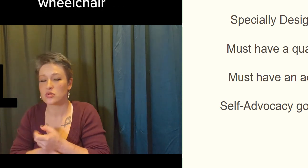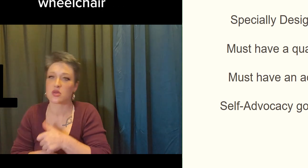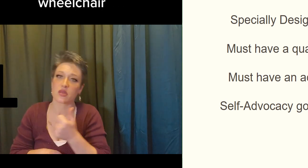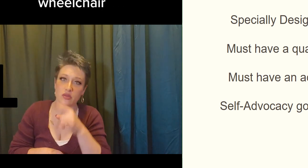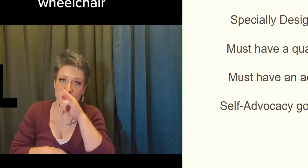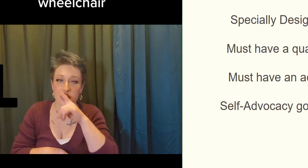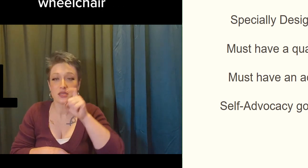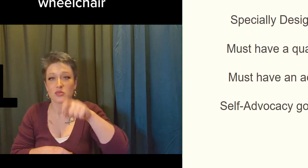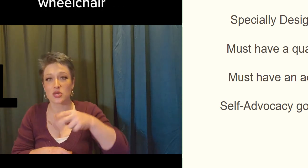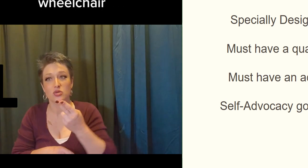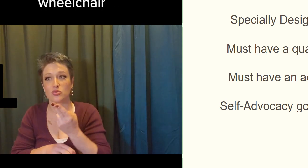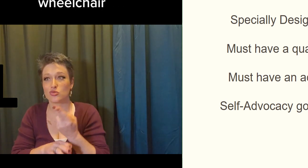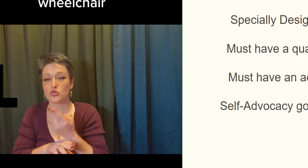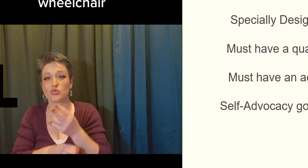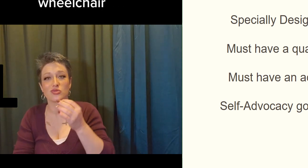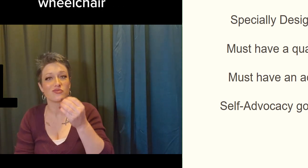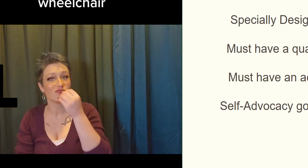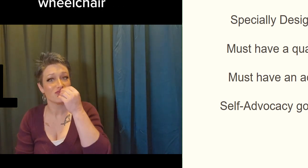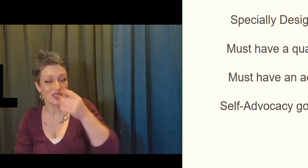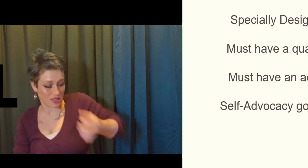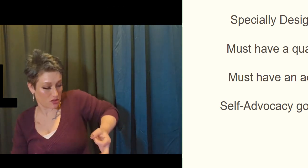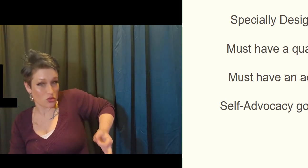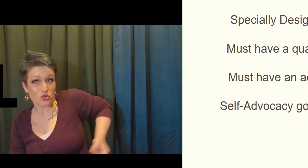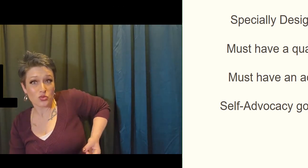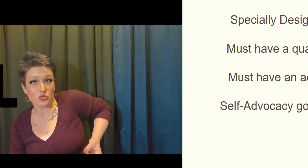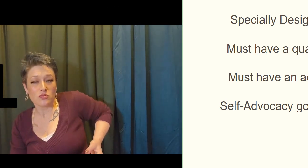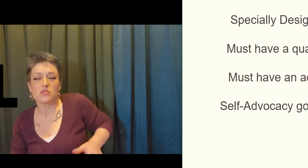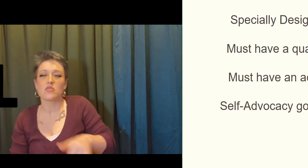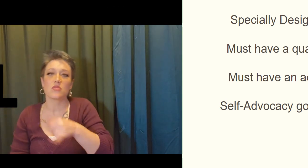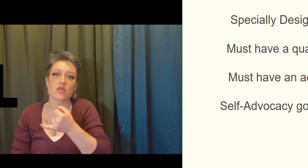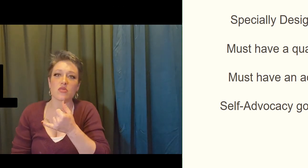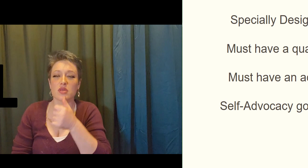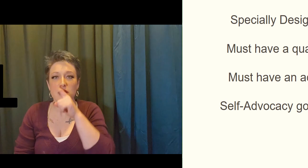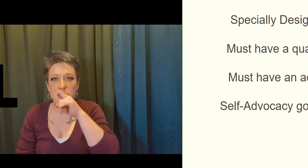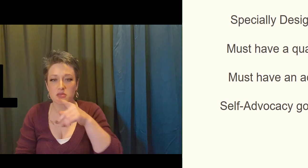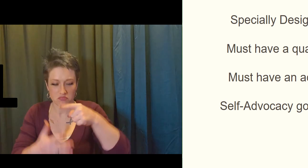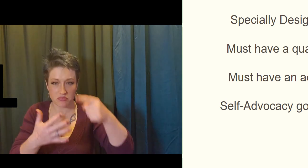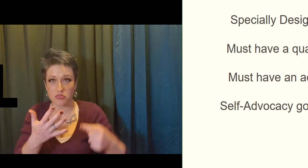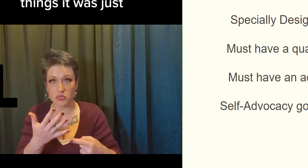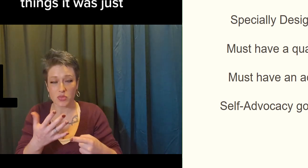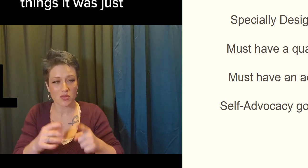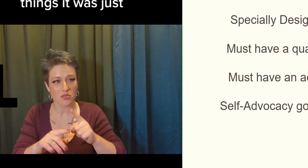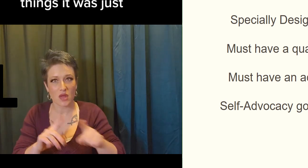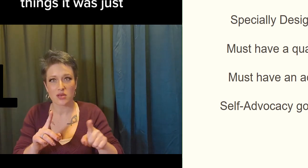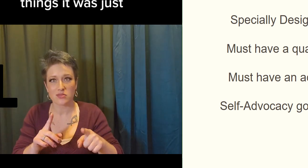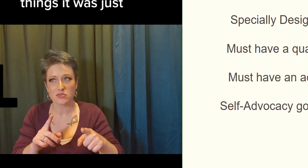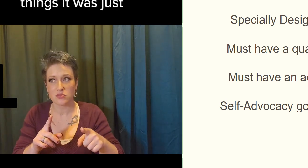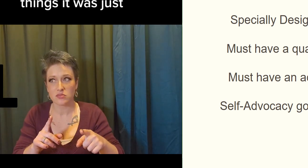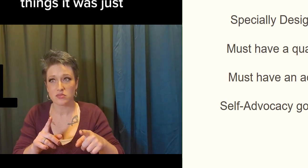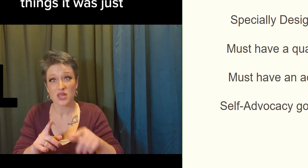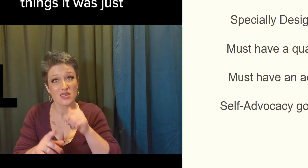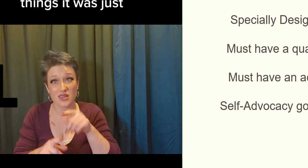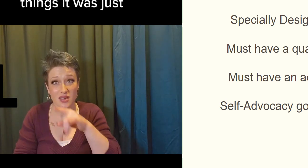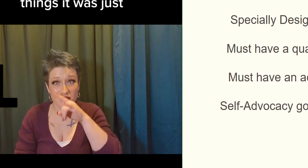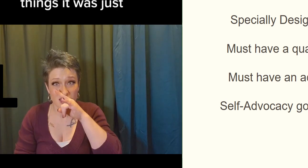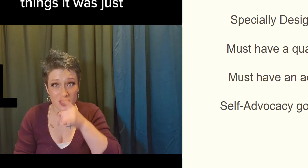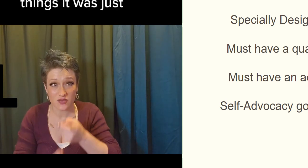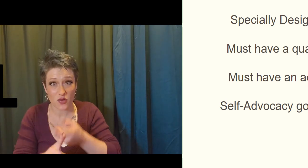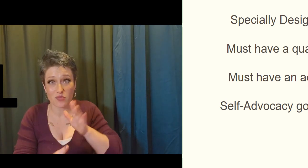like kids who have a wheelchair, kids who use feeding tubes, kids who have all these other things. It was